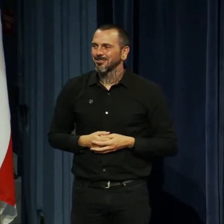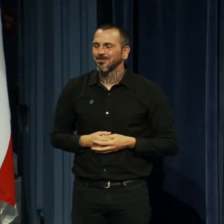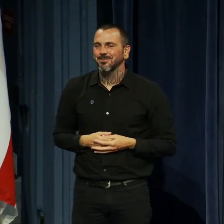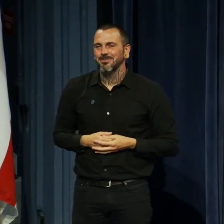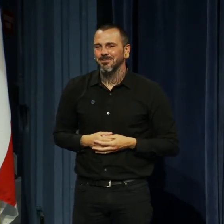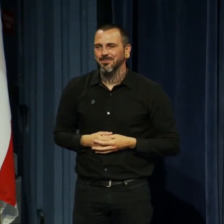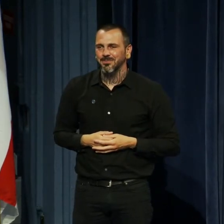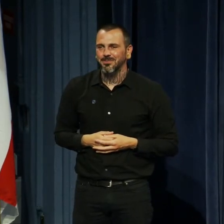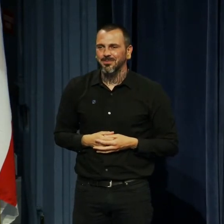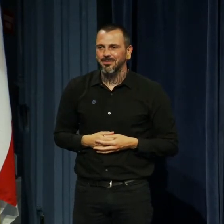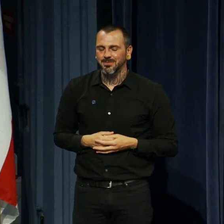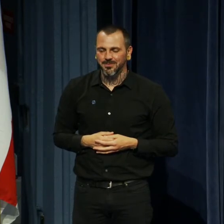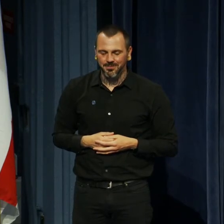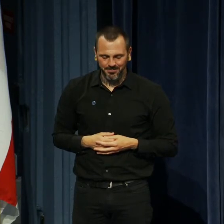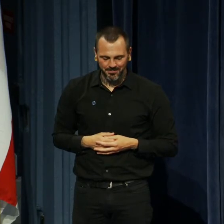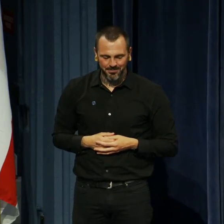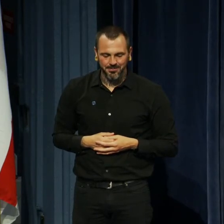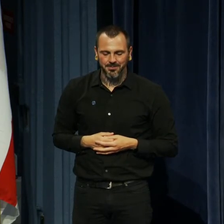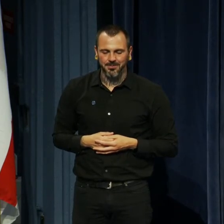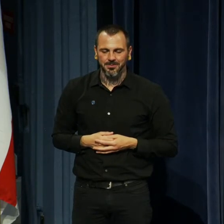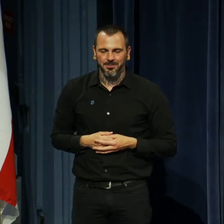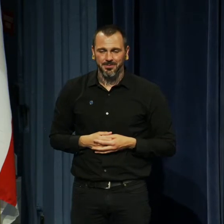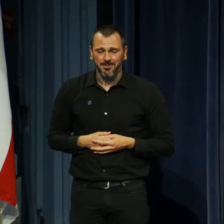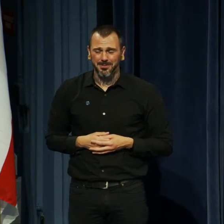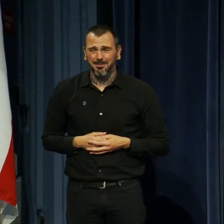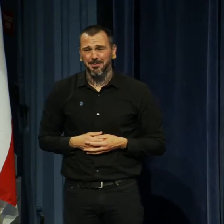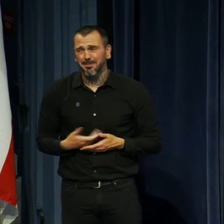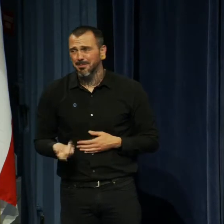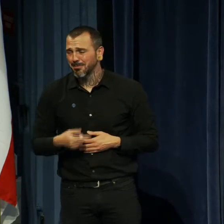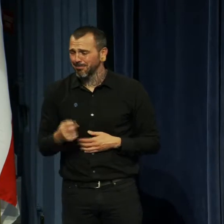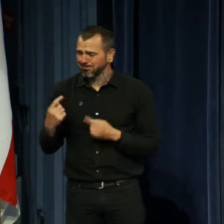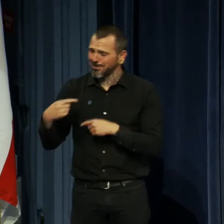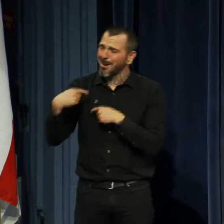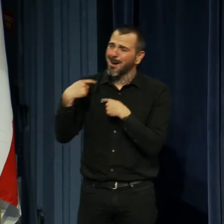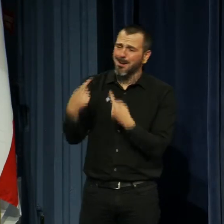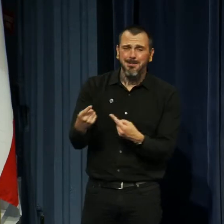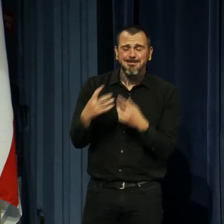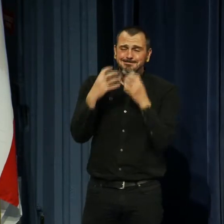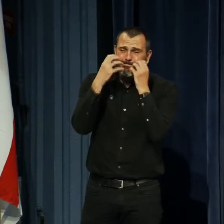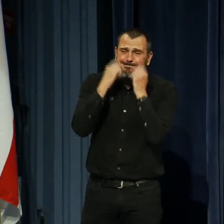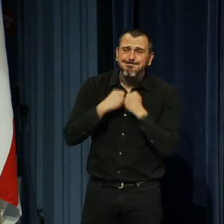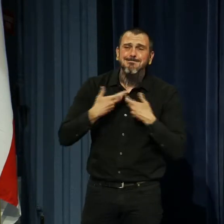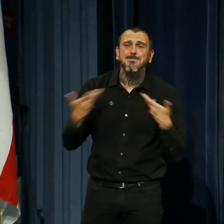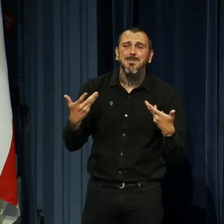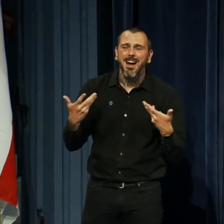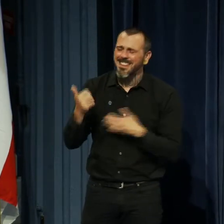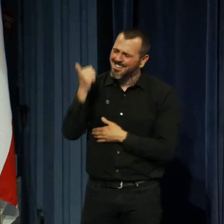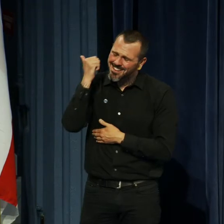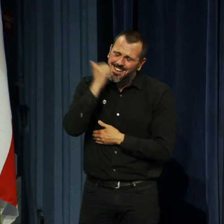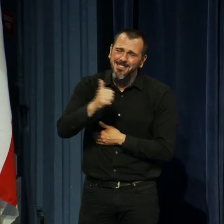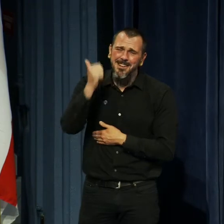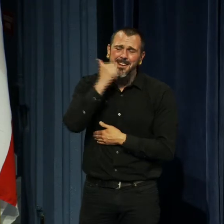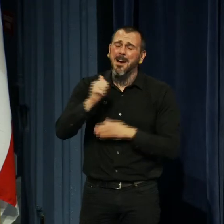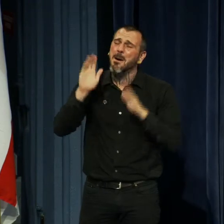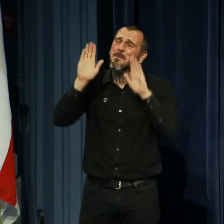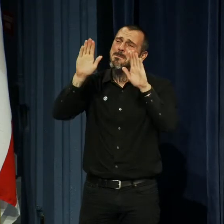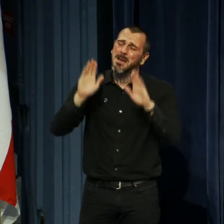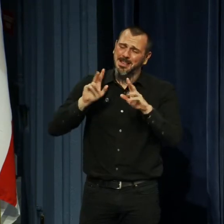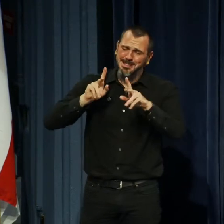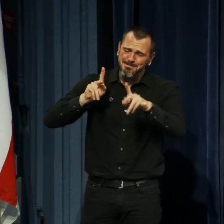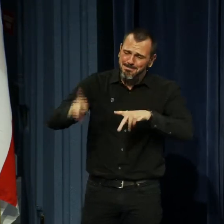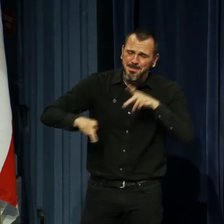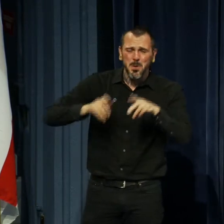say thank you. Thank you to all your friends, your family, your favorite pets, and your loved ones. I don't think we know what to do without